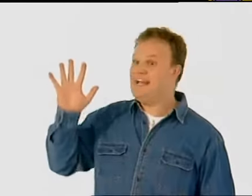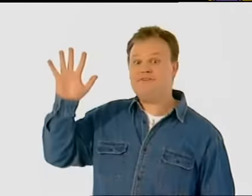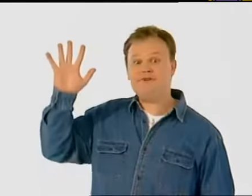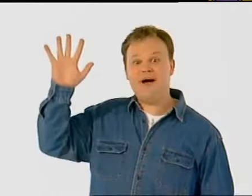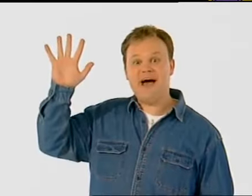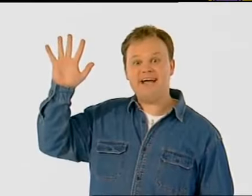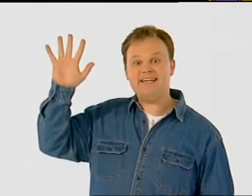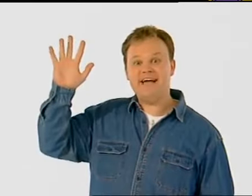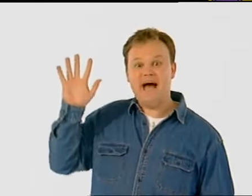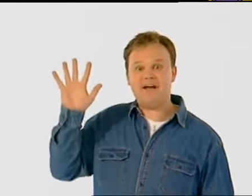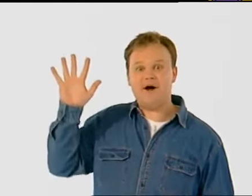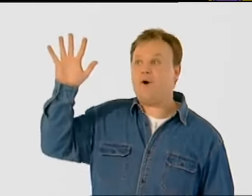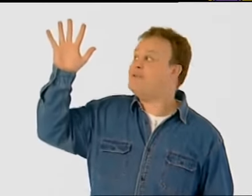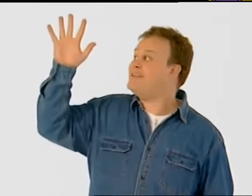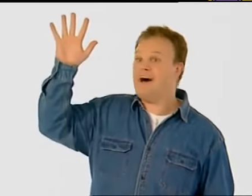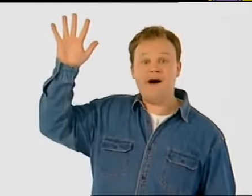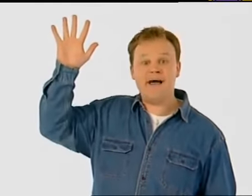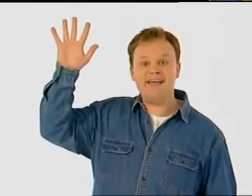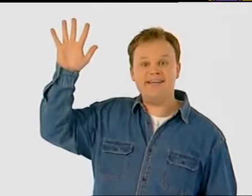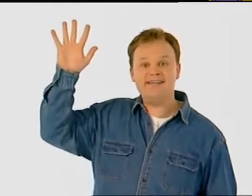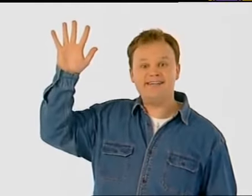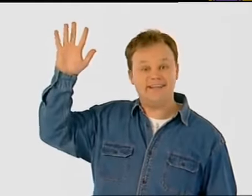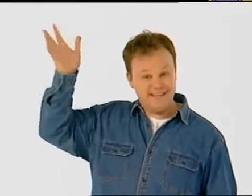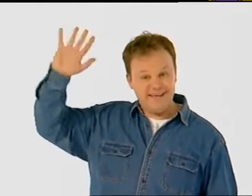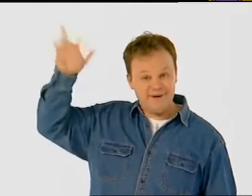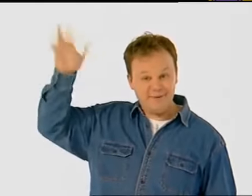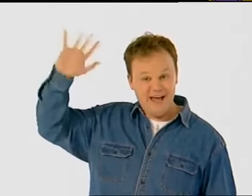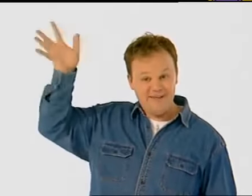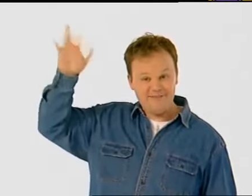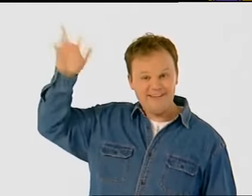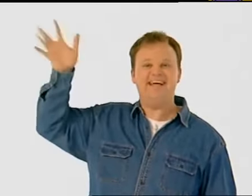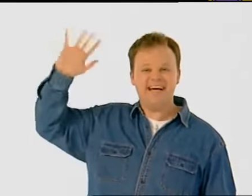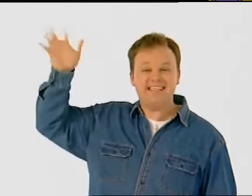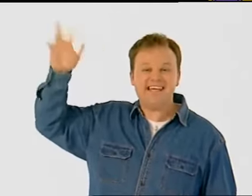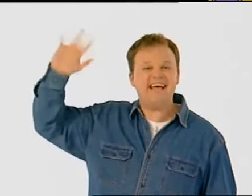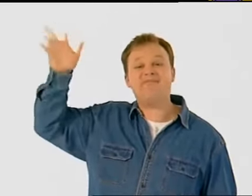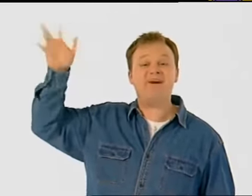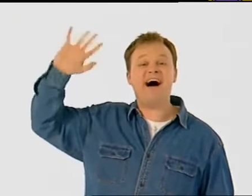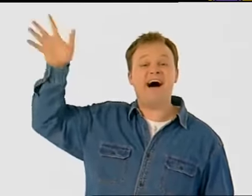Lift your hand and hold it high. Give it a wave and say goodbye.